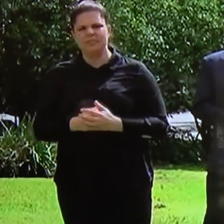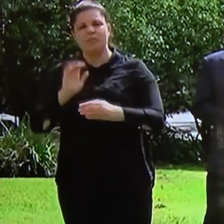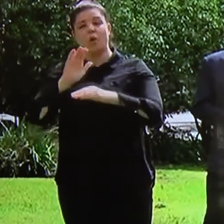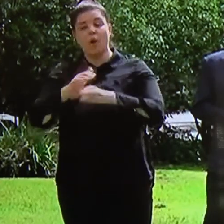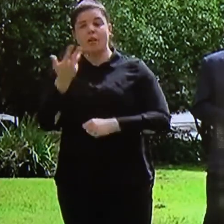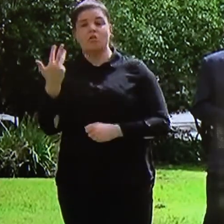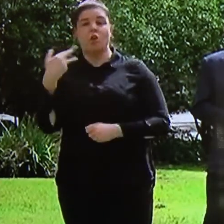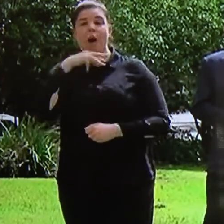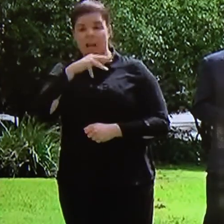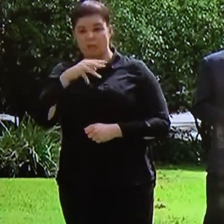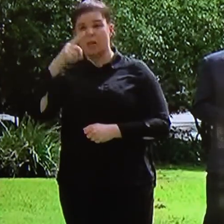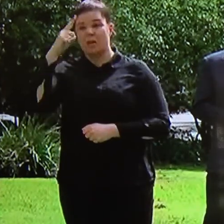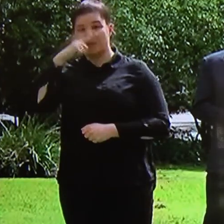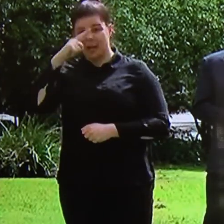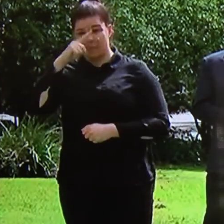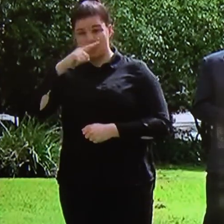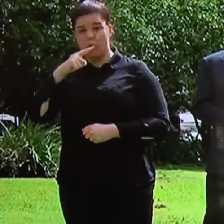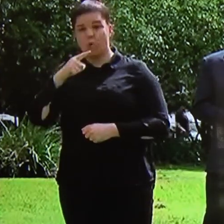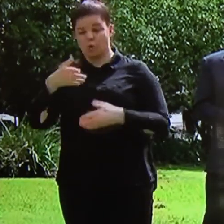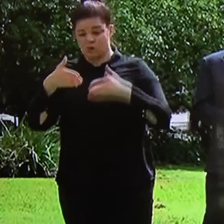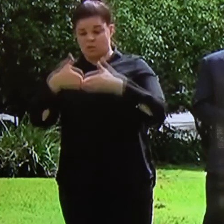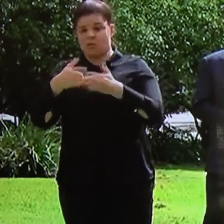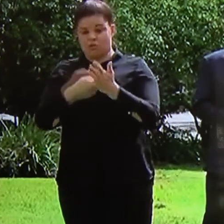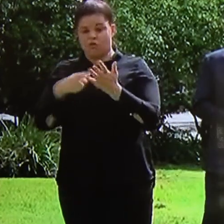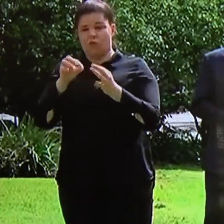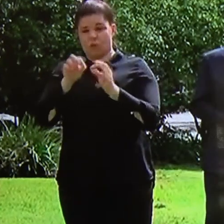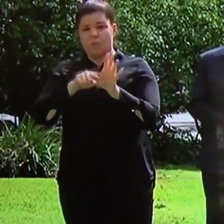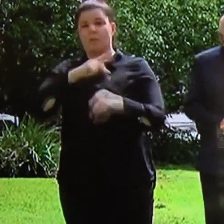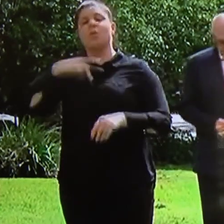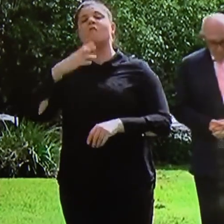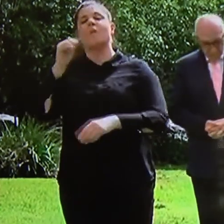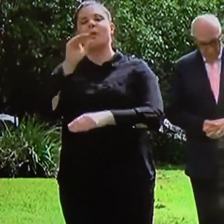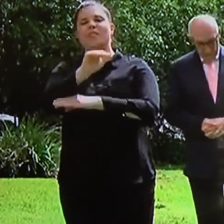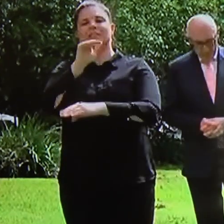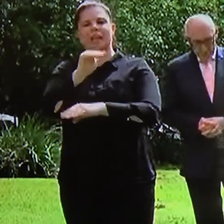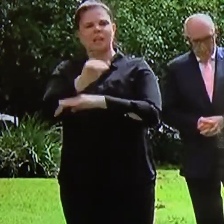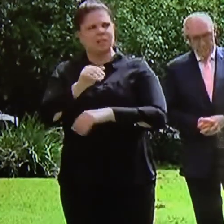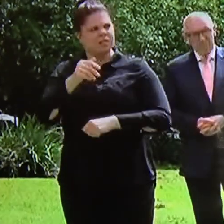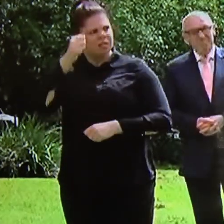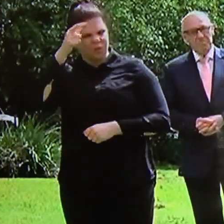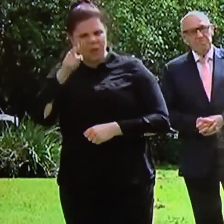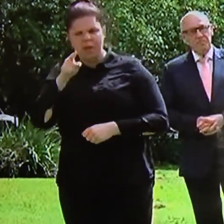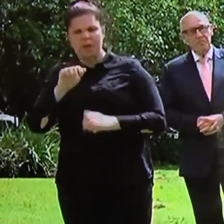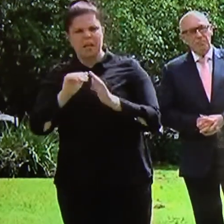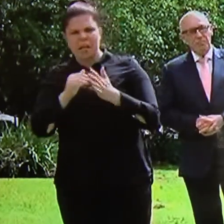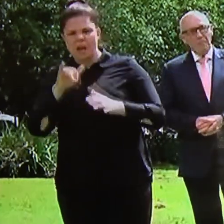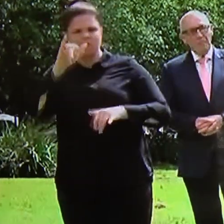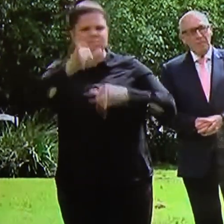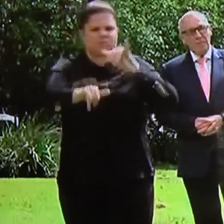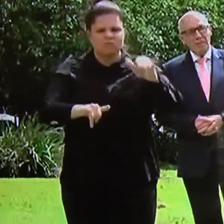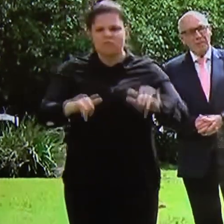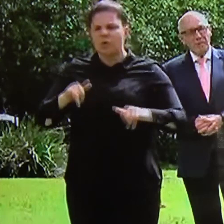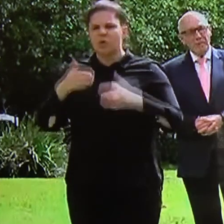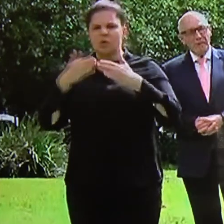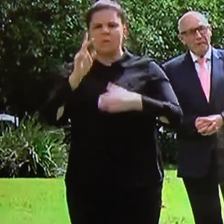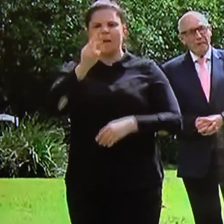900 international passengers on board the ship. Do you know if any of those who since returned to their own countries have died or contracted?